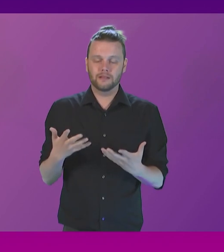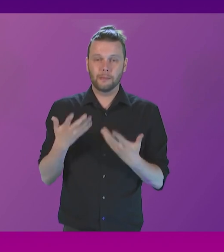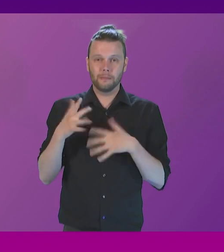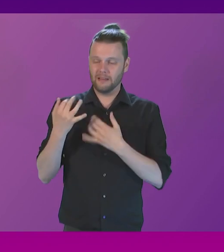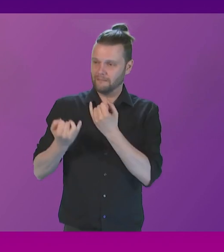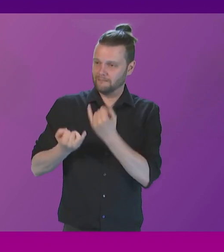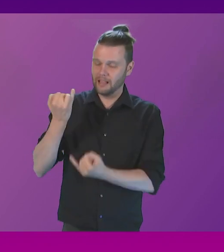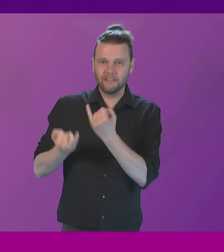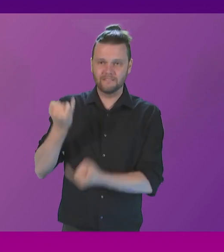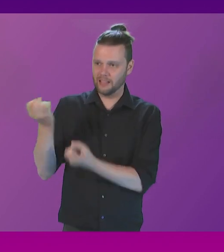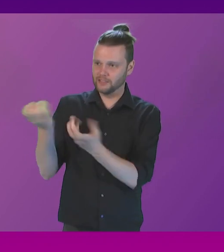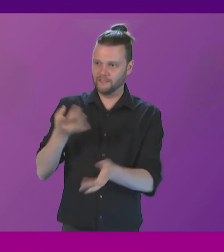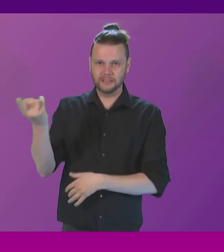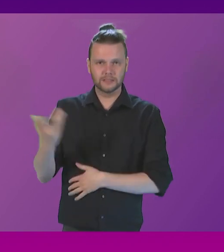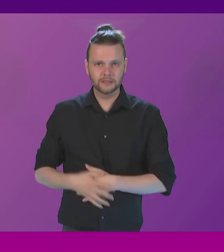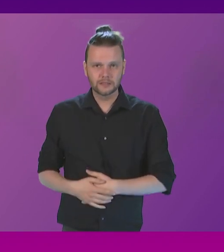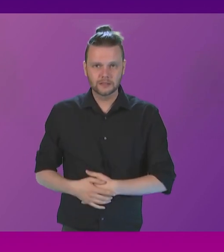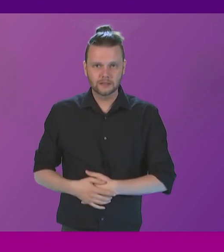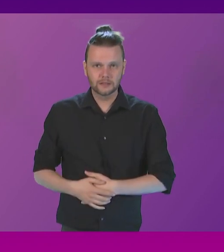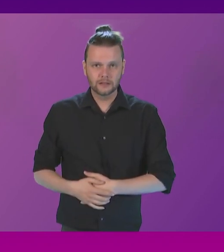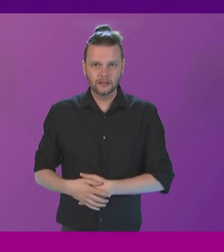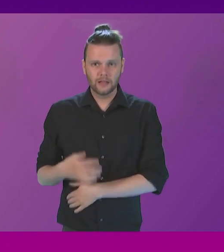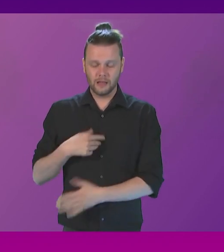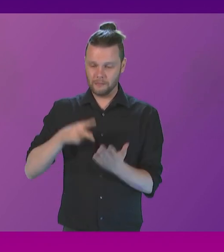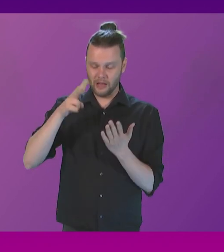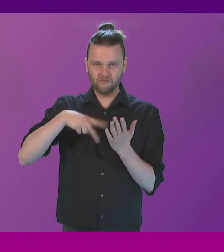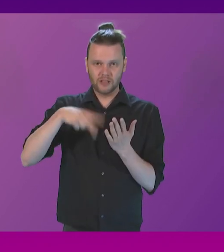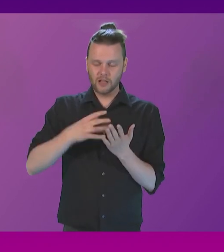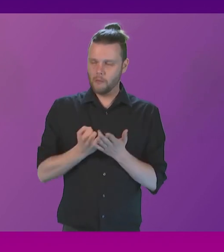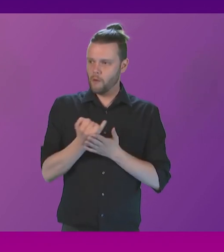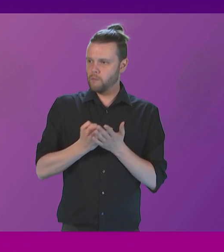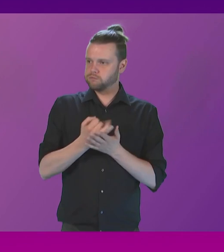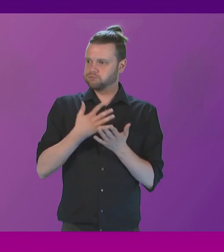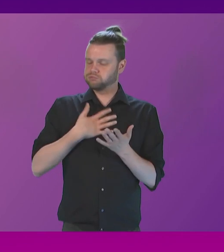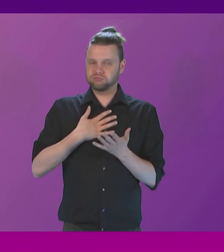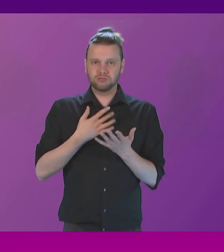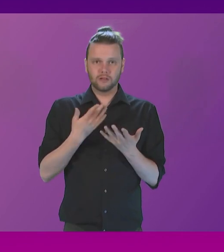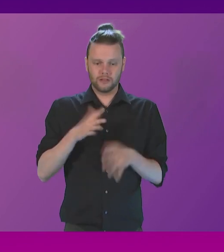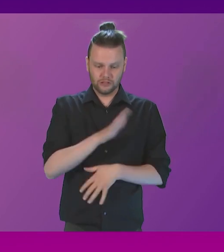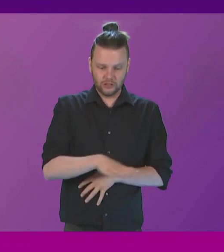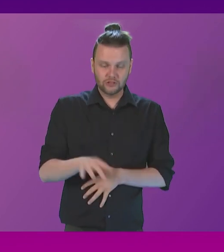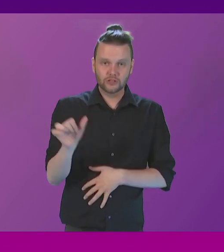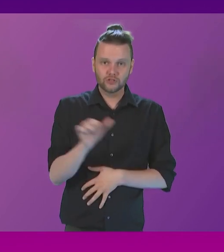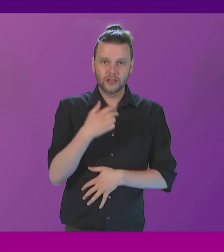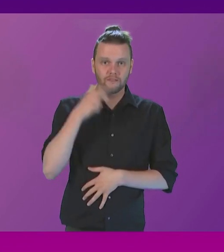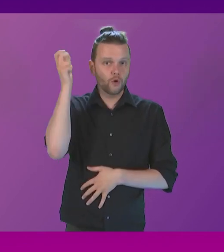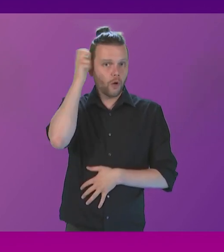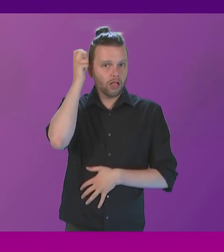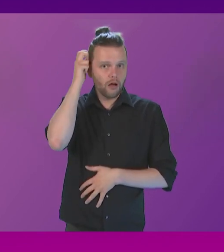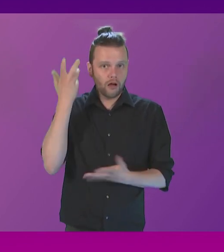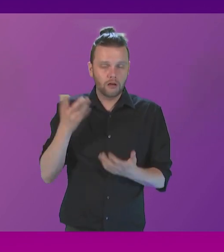by that service. I have read some difficult accounts of children who were eligible for a cochlear implant.